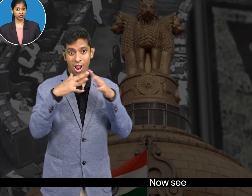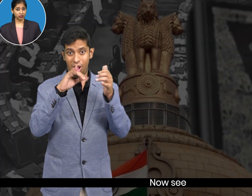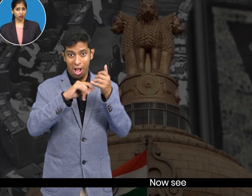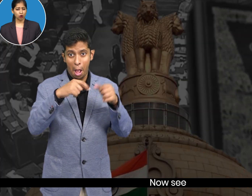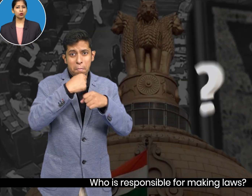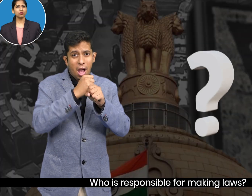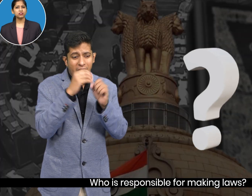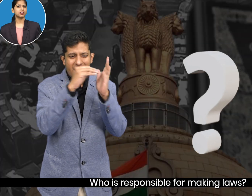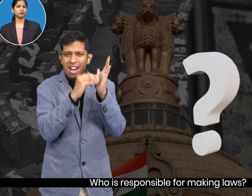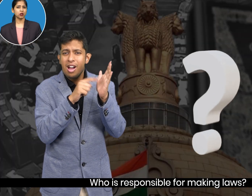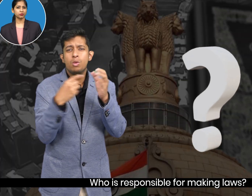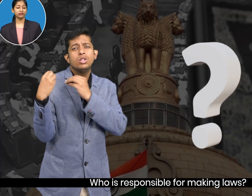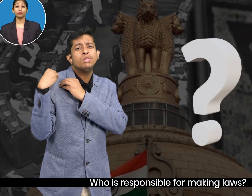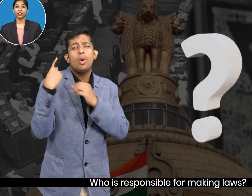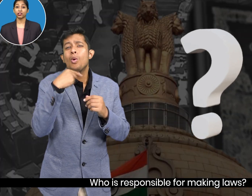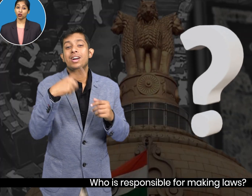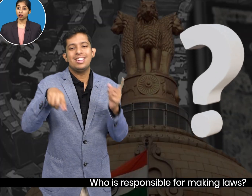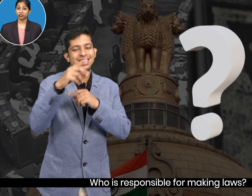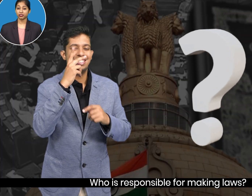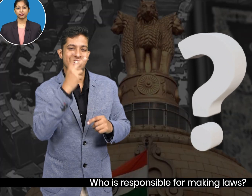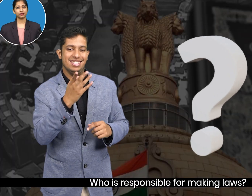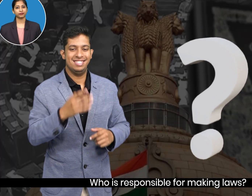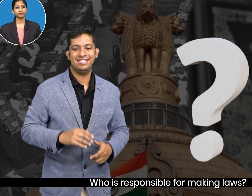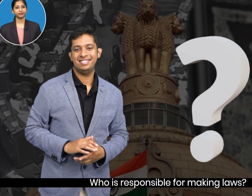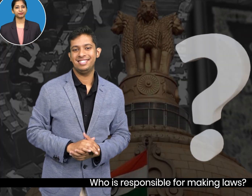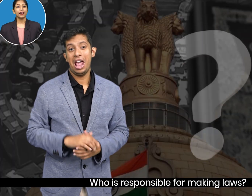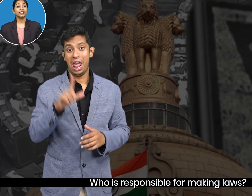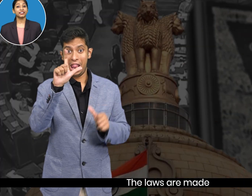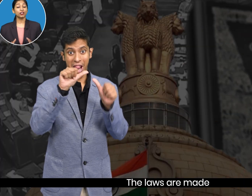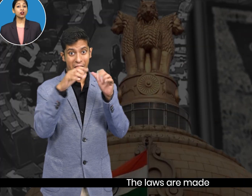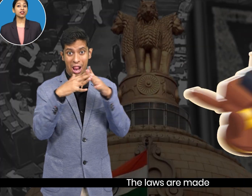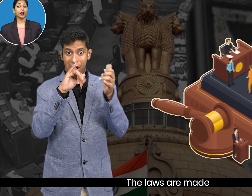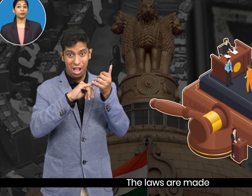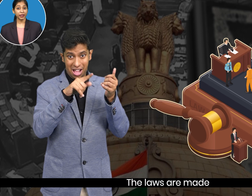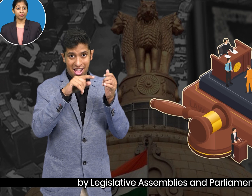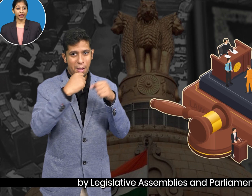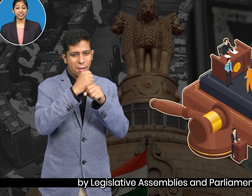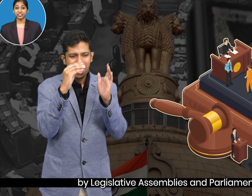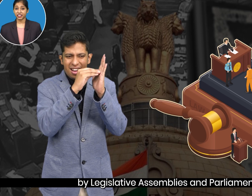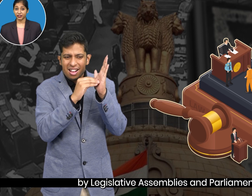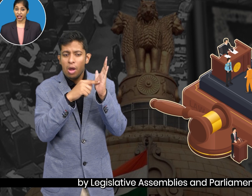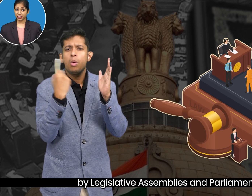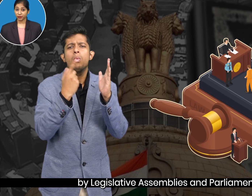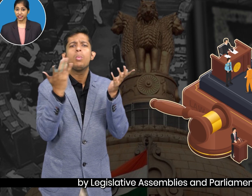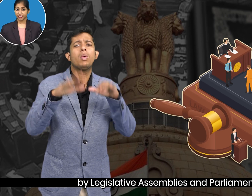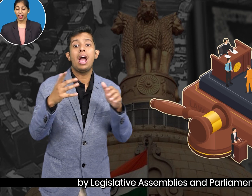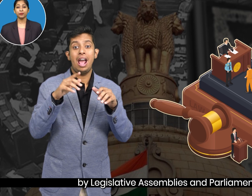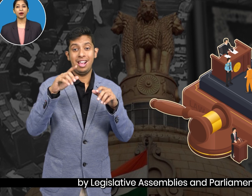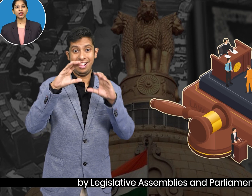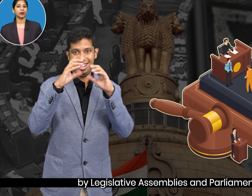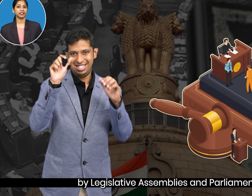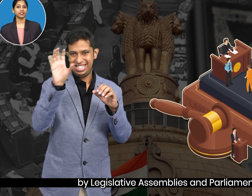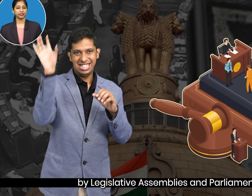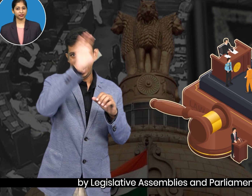Now see, who is responsible for making laws? The laws are made by legislative assemblies